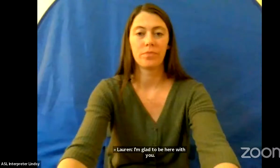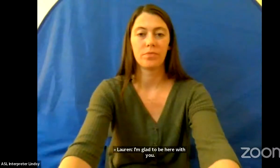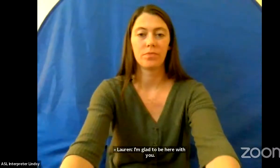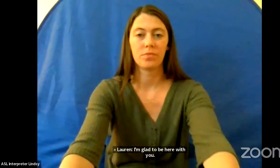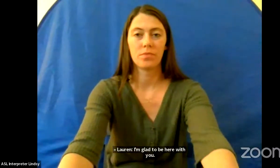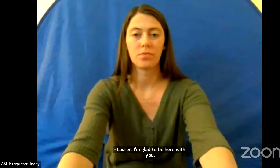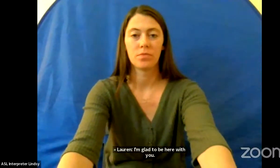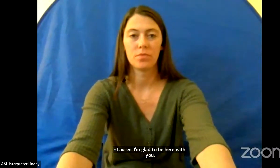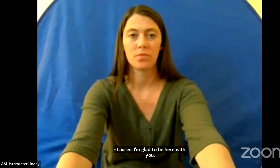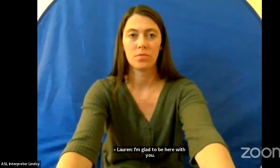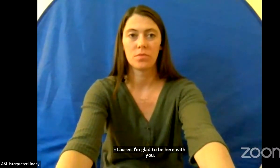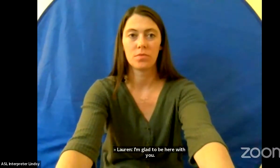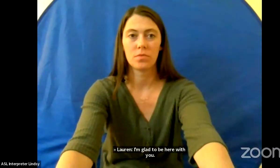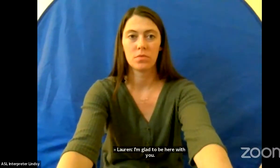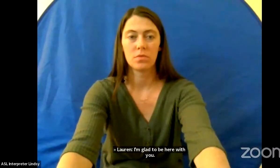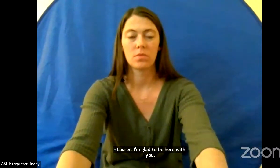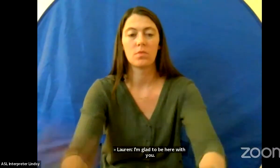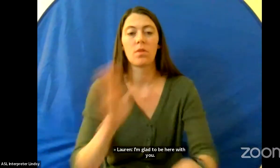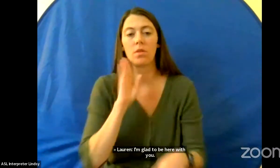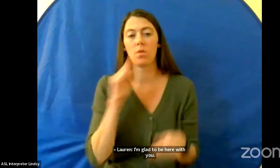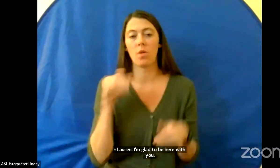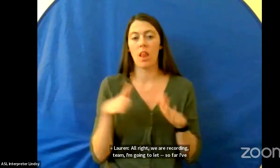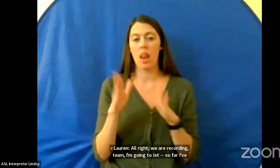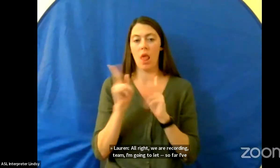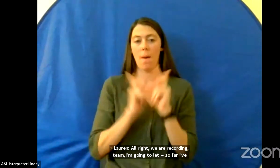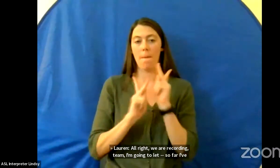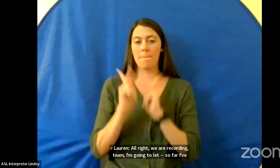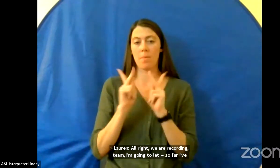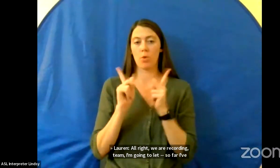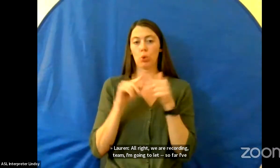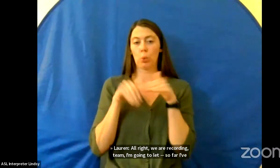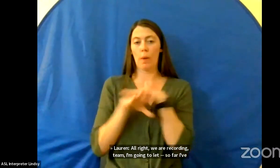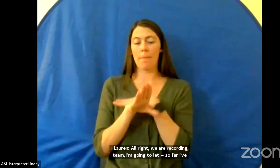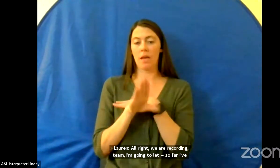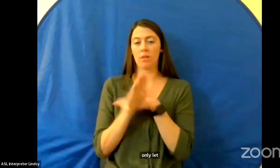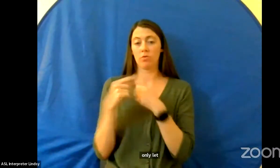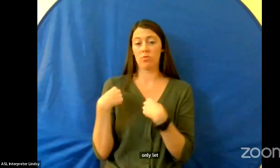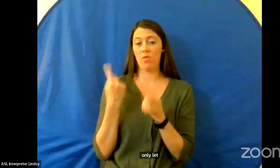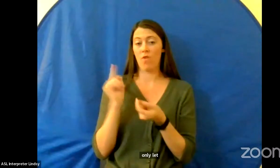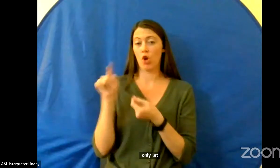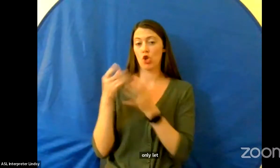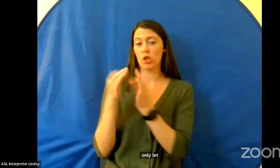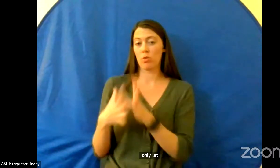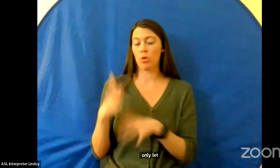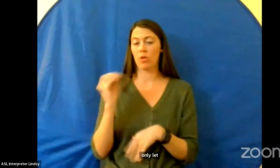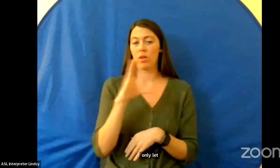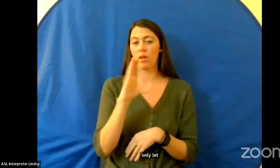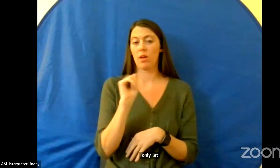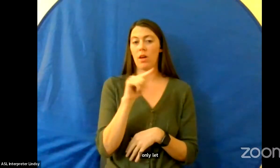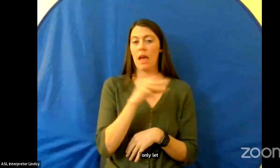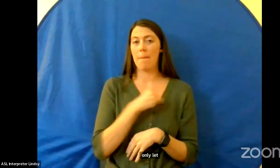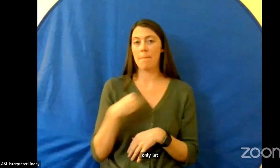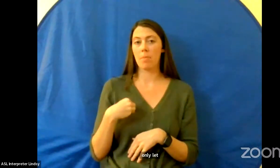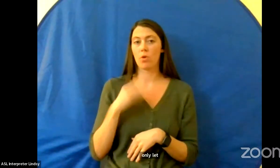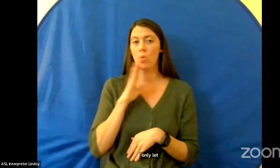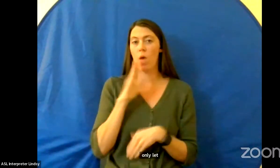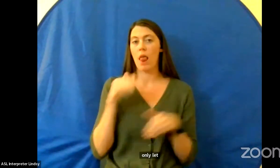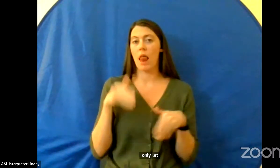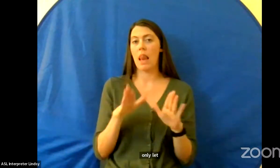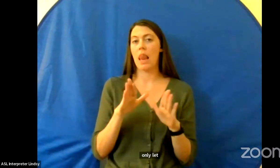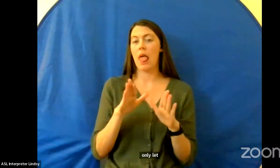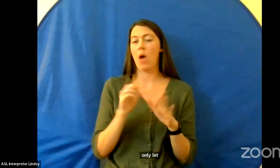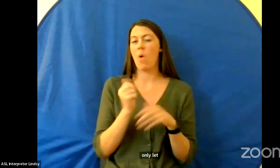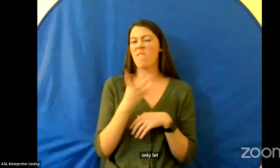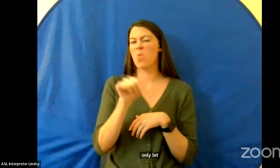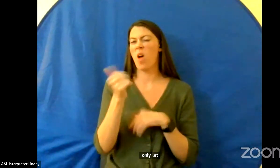in interpreters and CAG members, but I'll let in a couple other people, and then maybe we give it a moment, just